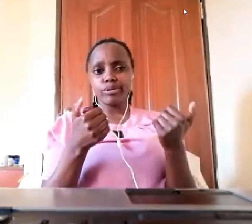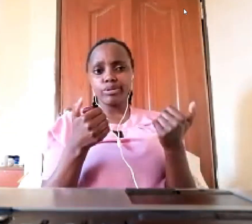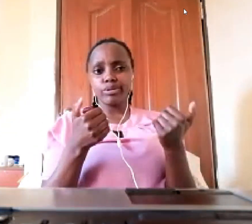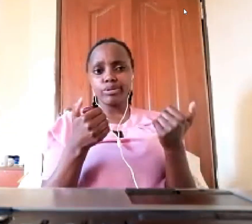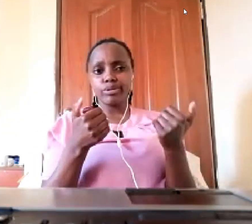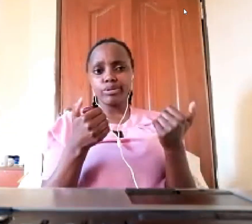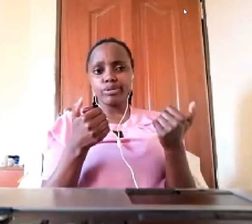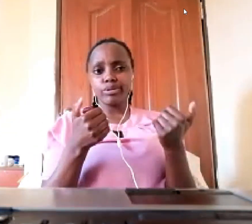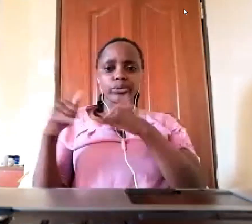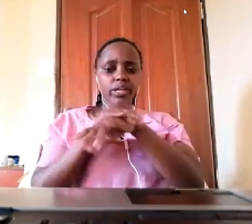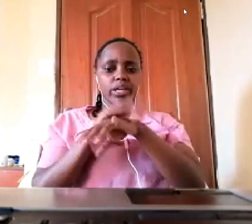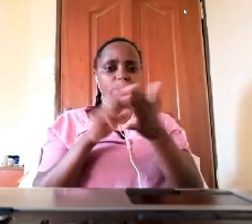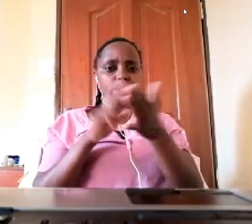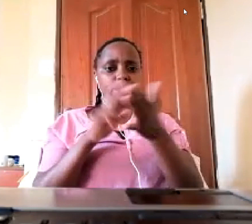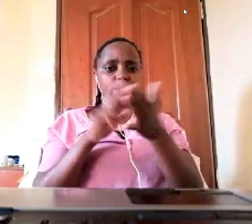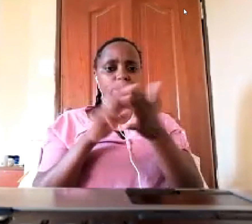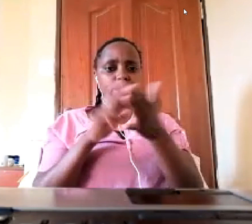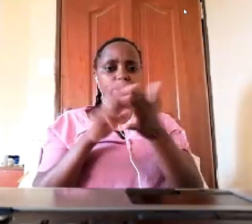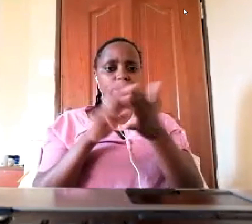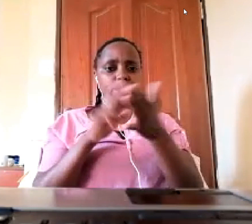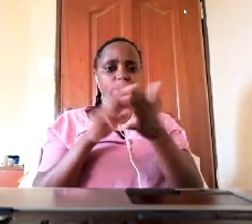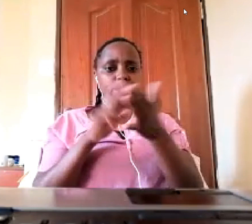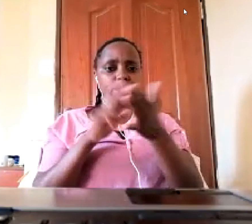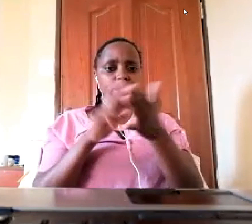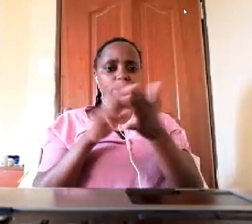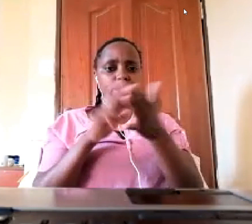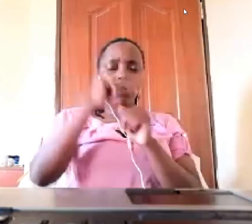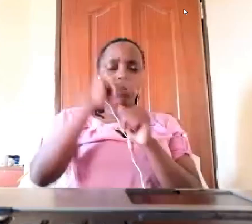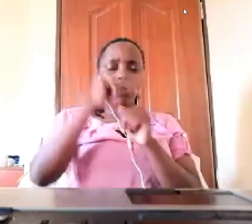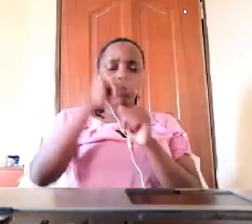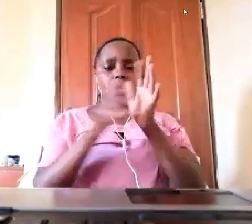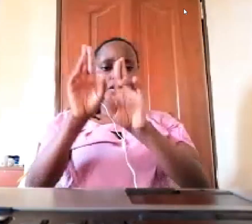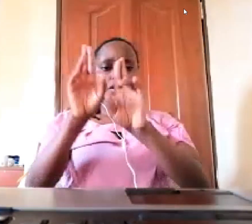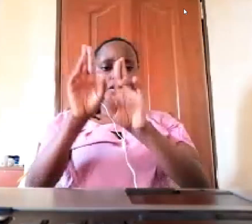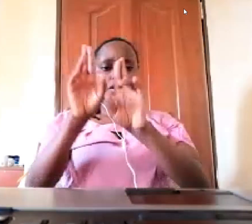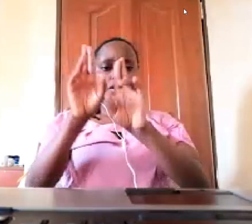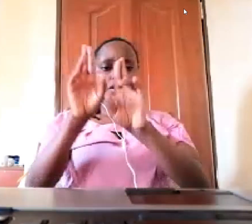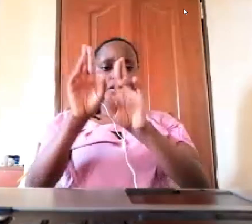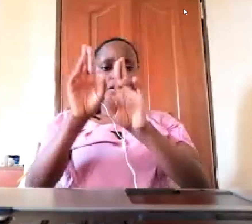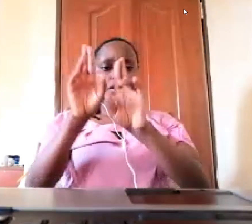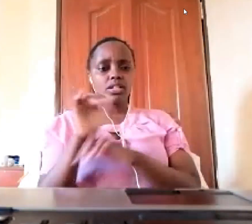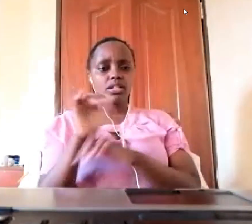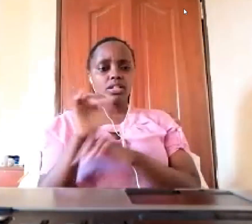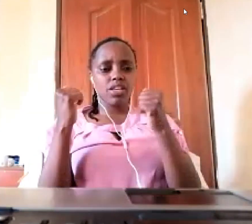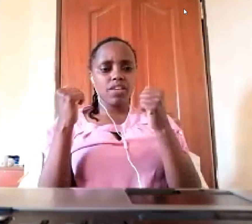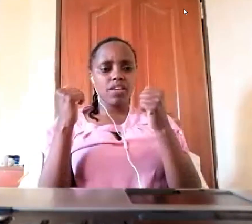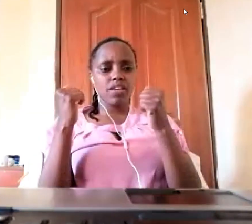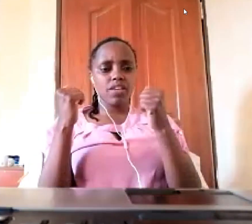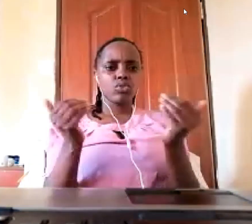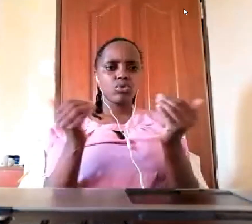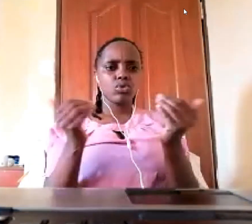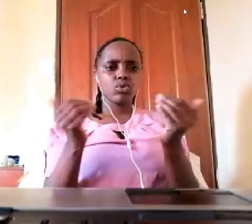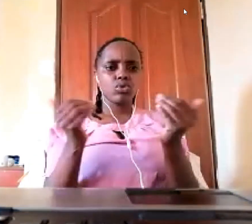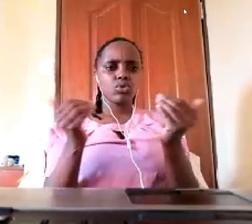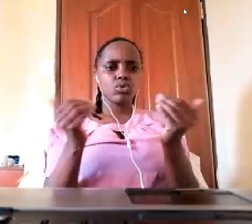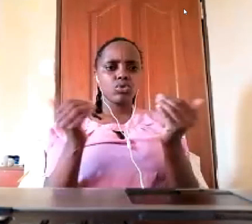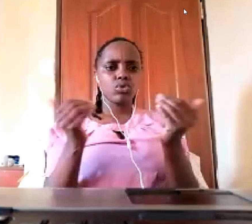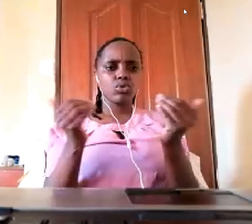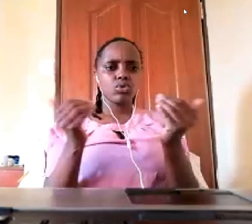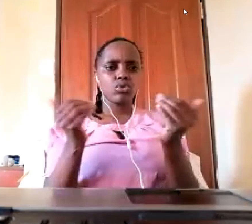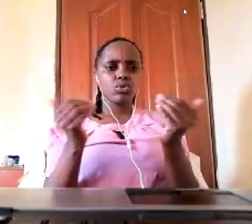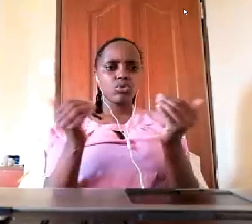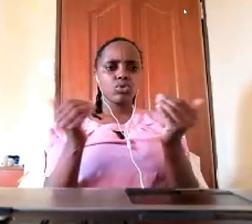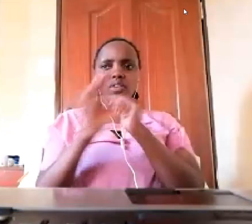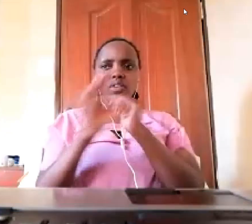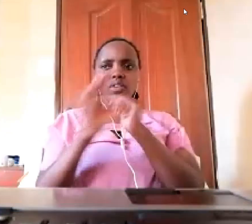our resources, and that no plan is doing it, Save the Children is doing it at the country level.